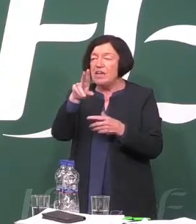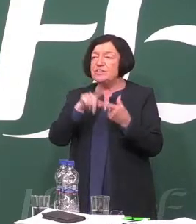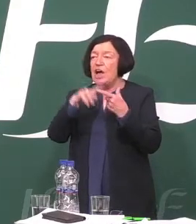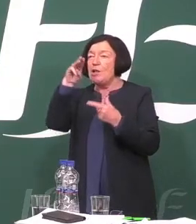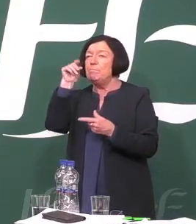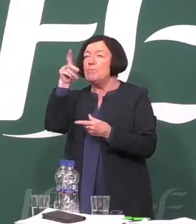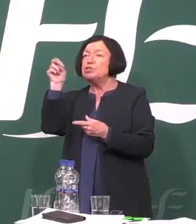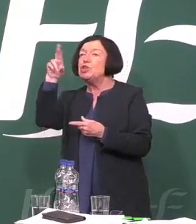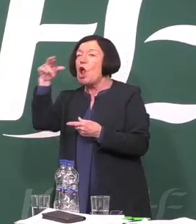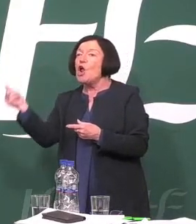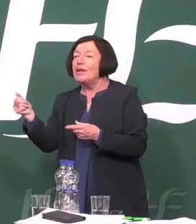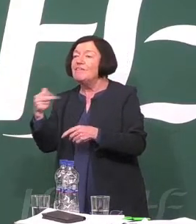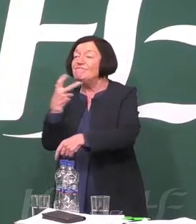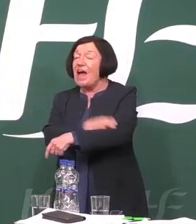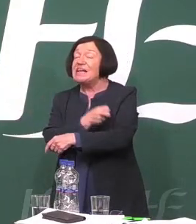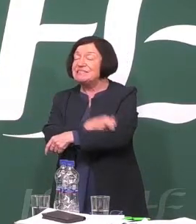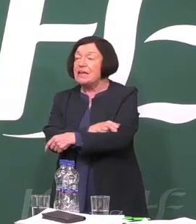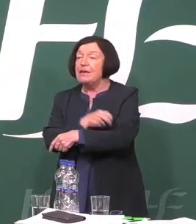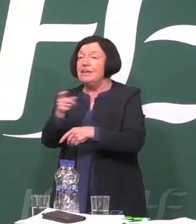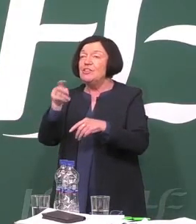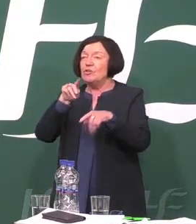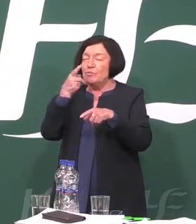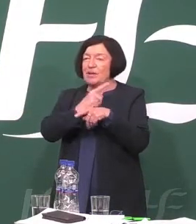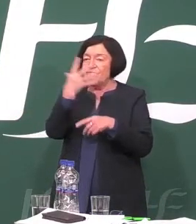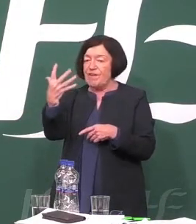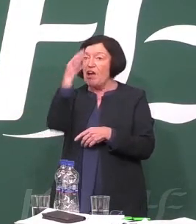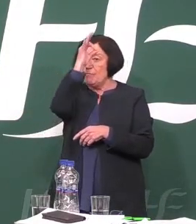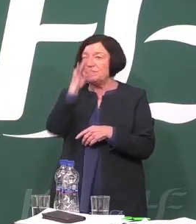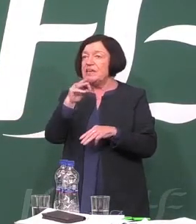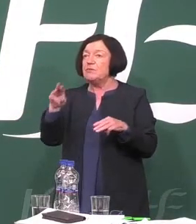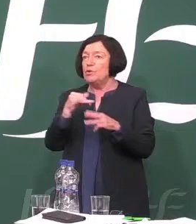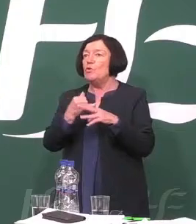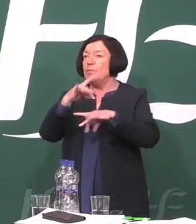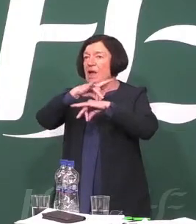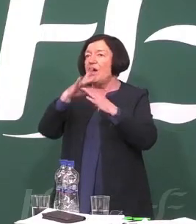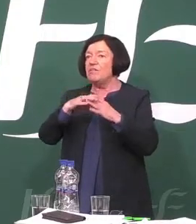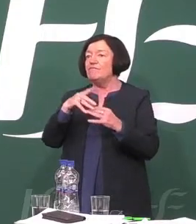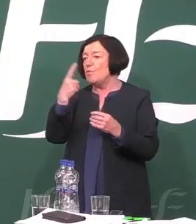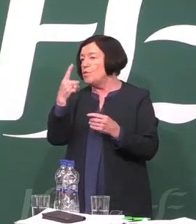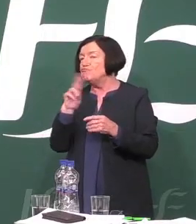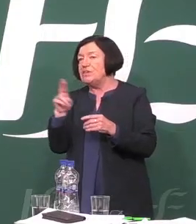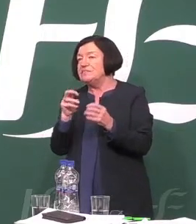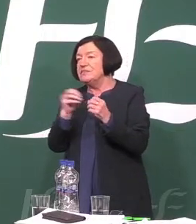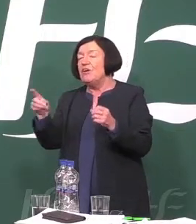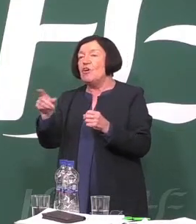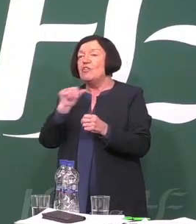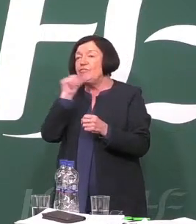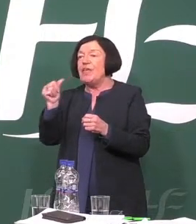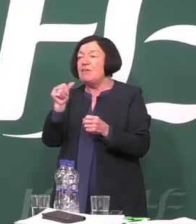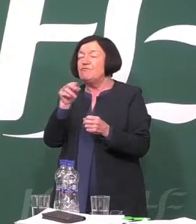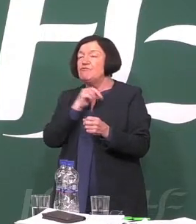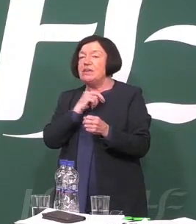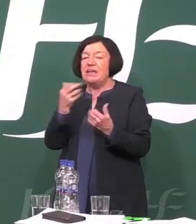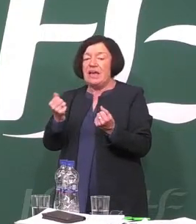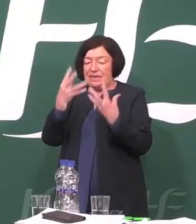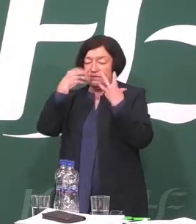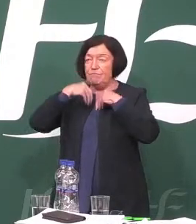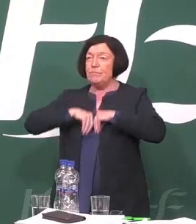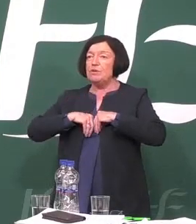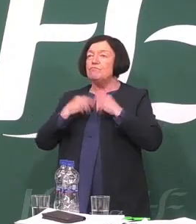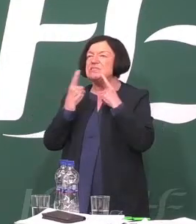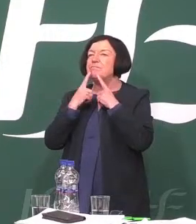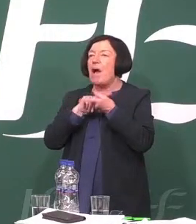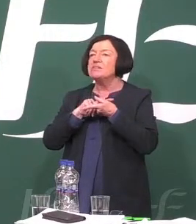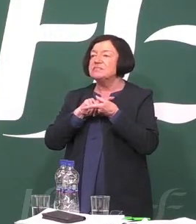We'll see that for every, that there will be a 5% of people who would be hospitalised for one reason or another because they haven't mustered an immune response or otherwise,